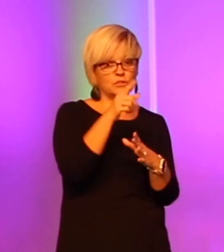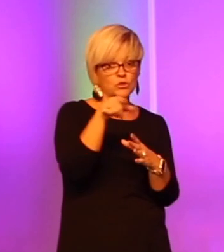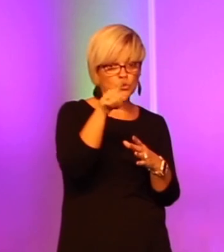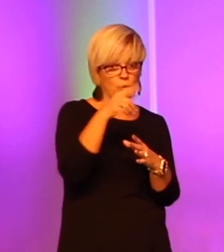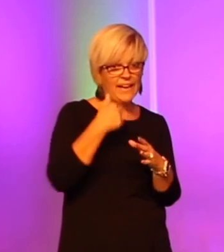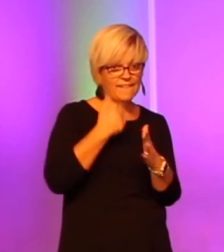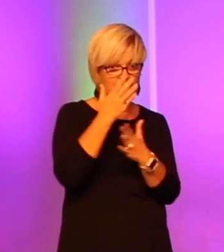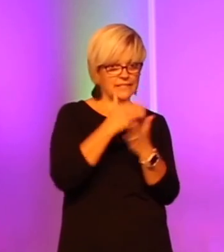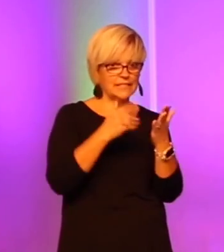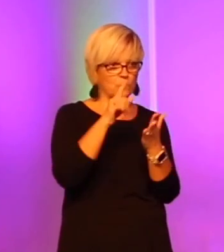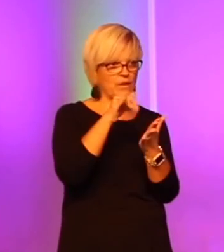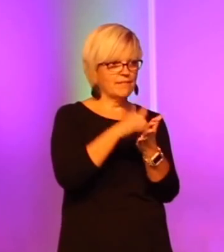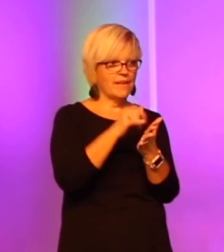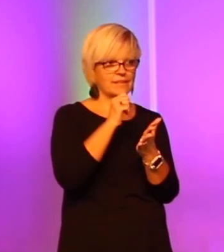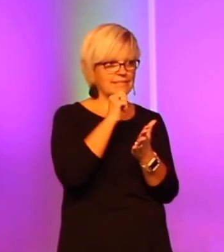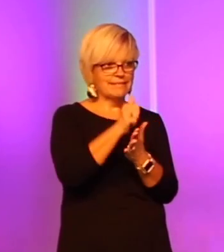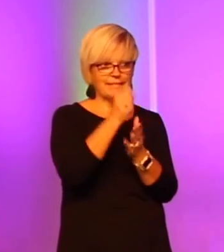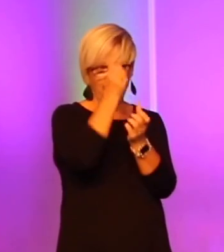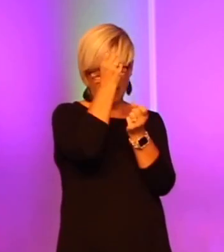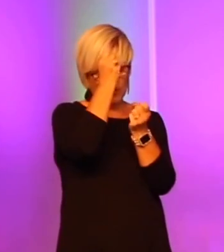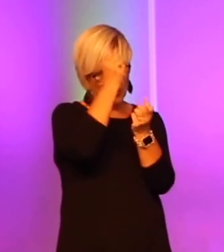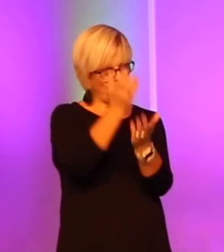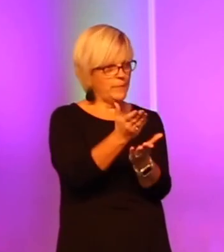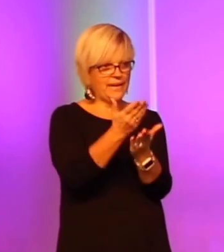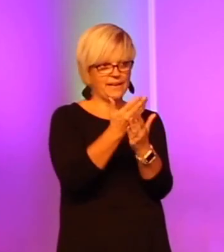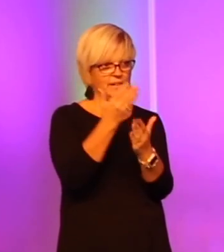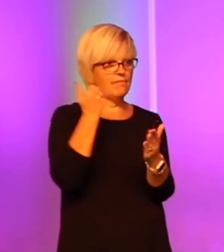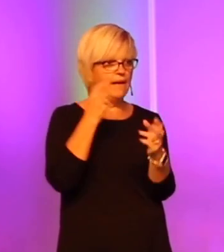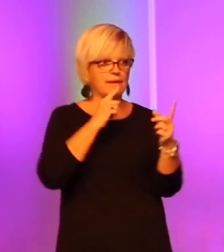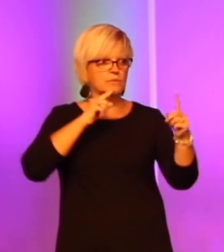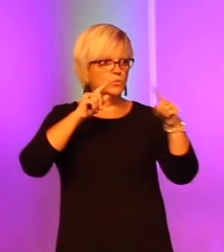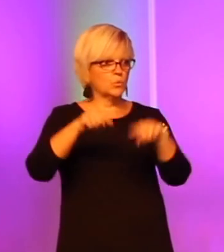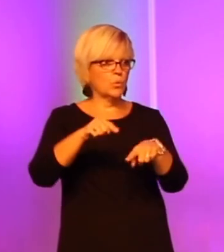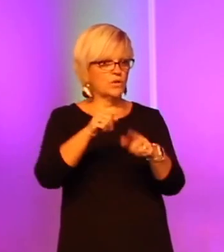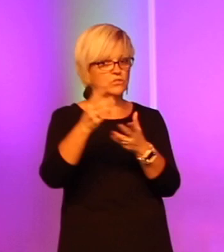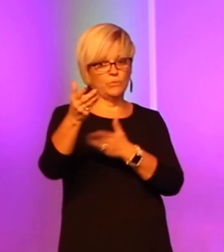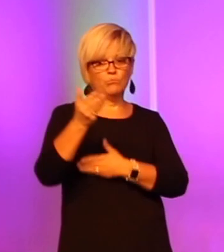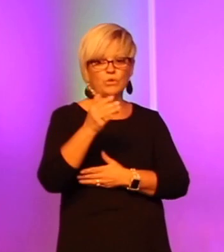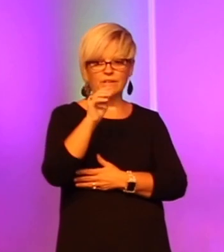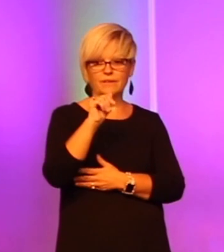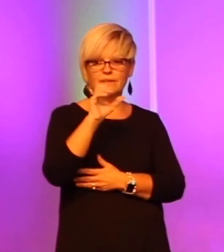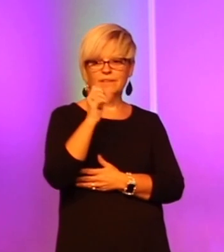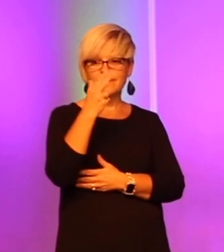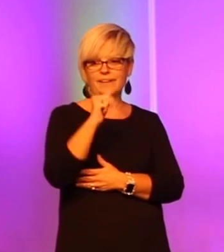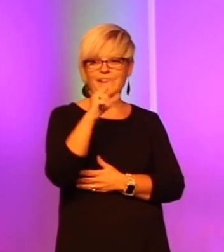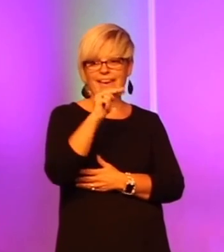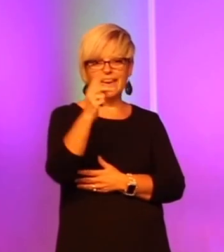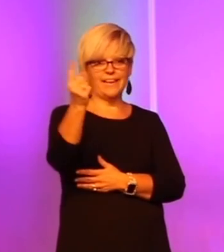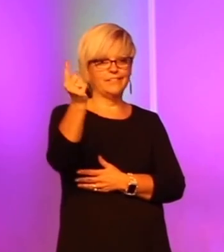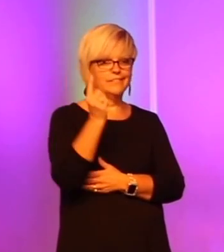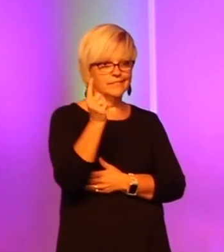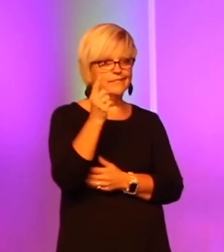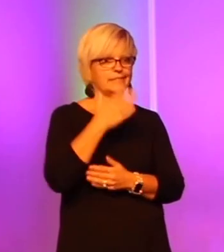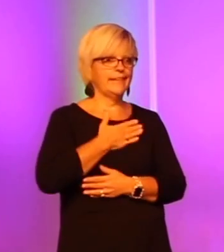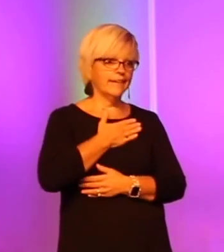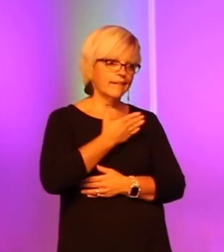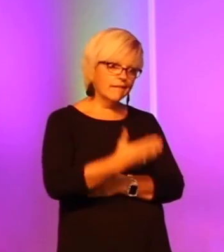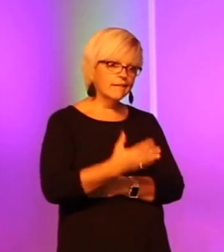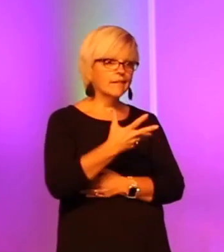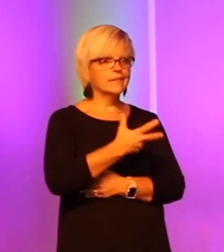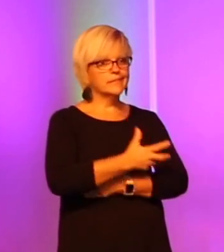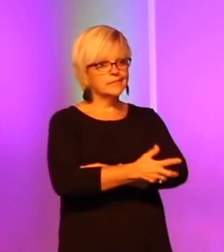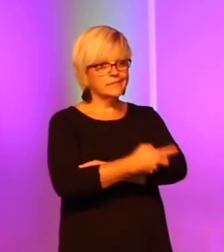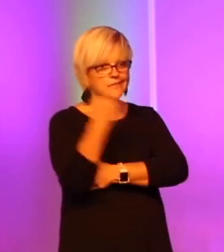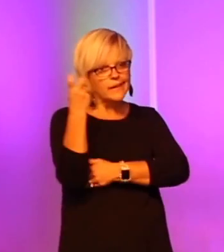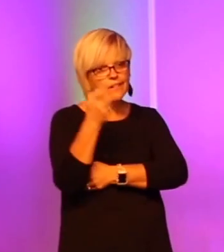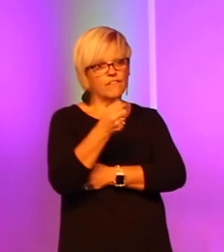who disobeyed the last order, and that's why this happened. And so they bring Achan forward. He confesses to taking just a few things, and you would think